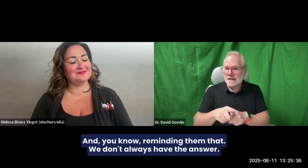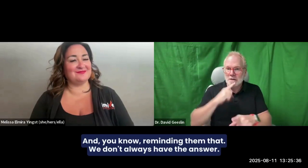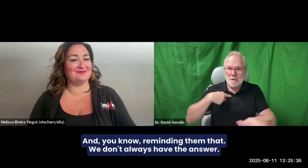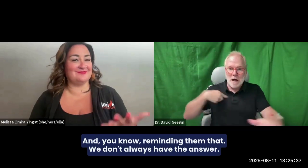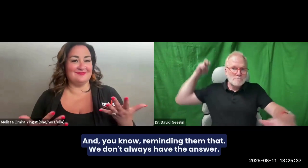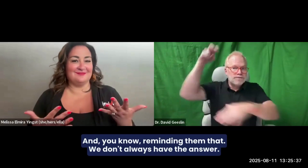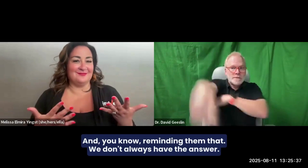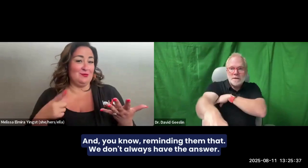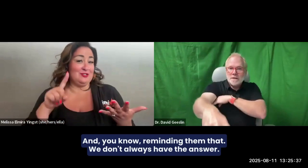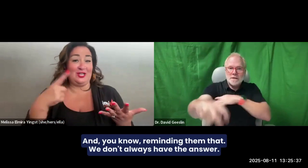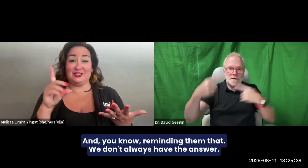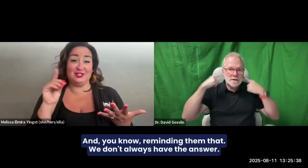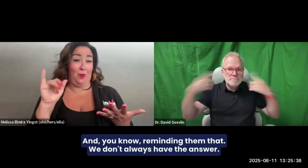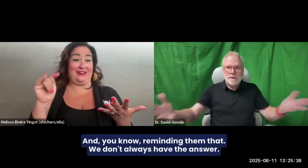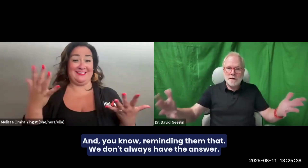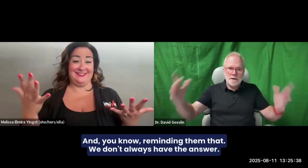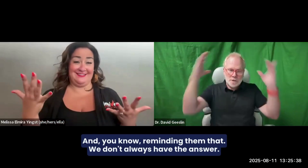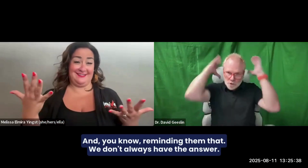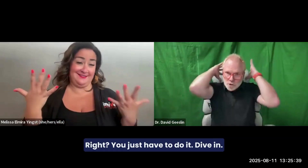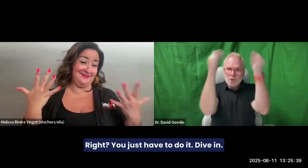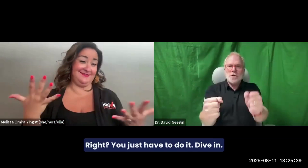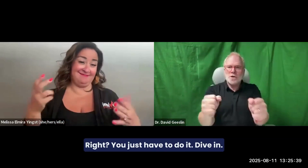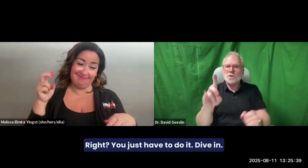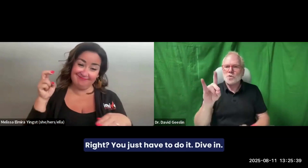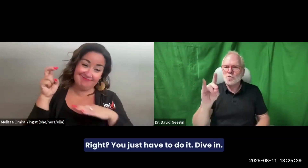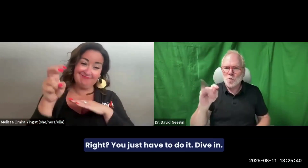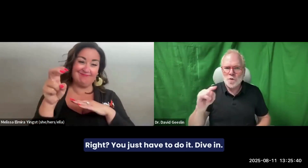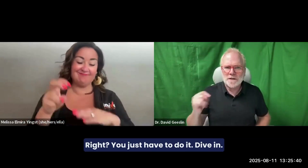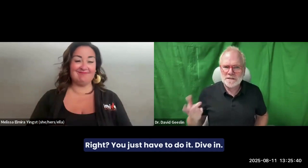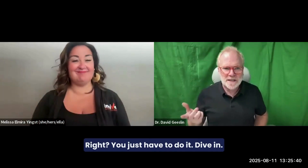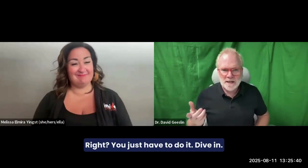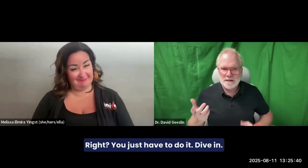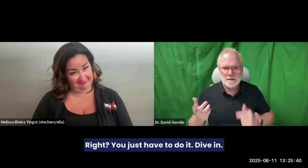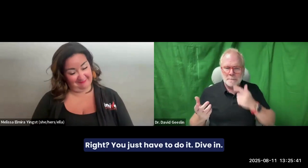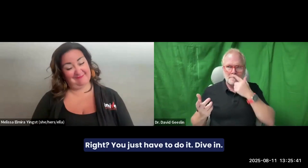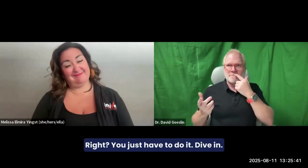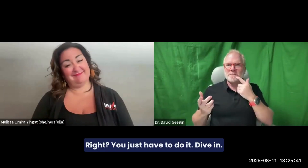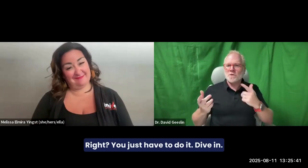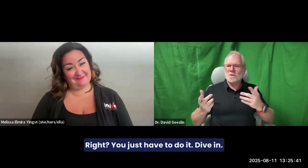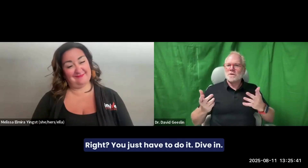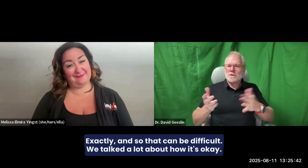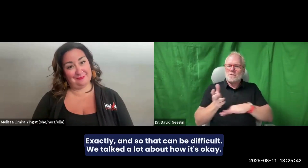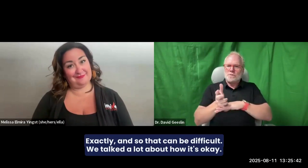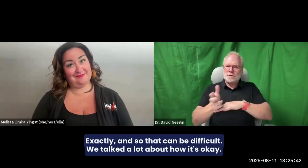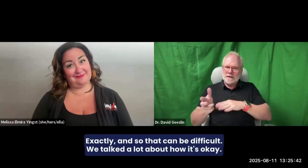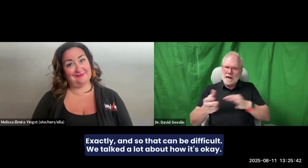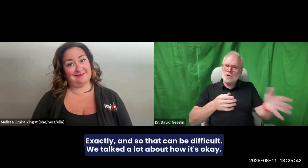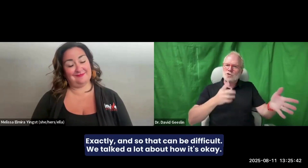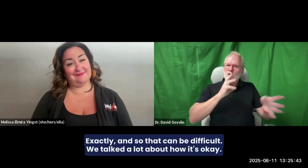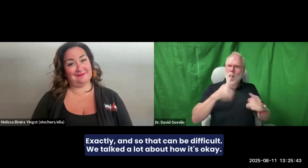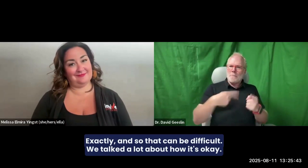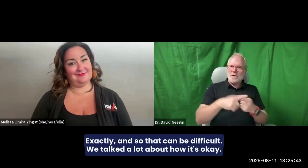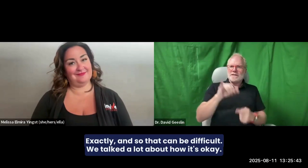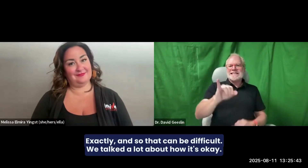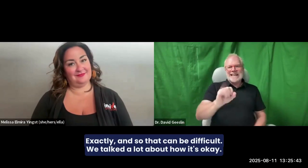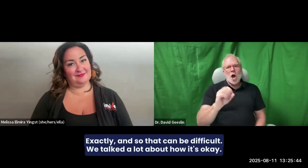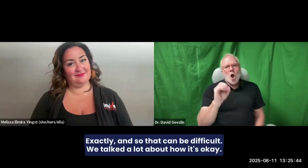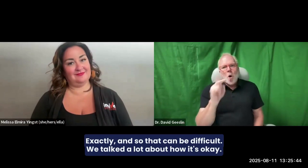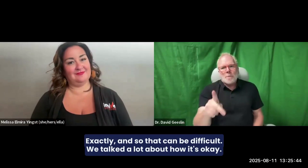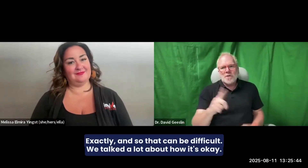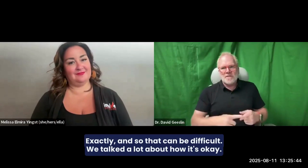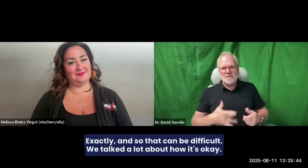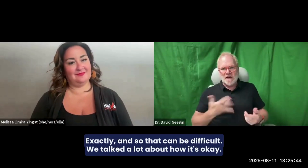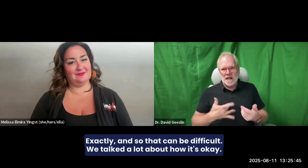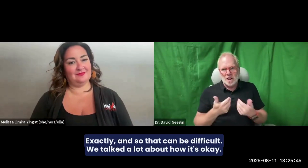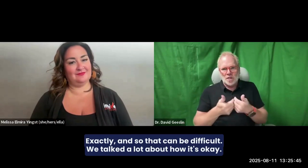And, reminding them that we don't always have the answer. Right. You just have to do it. Dive in. Exactly. And so that